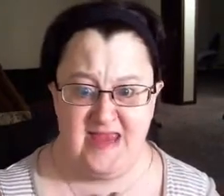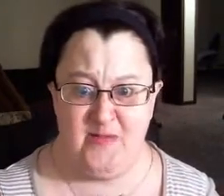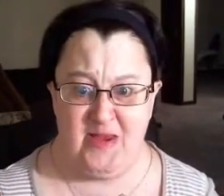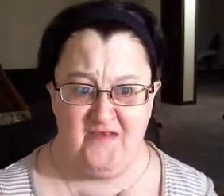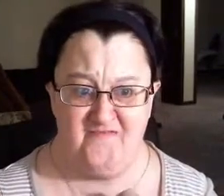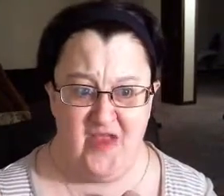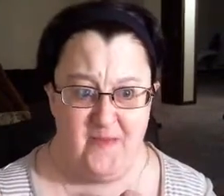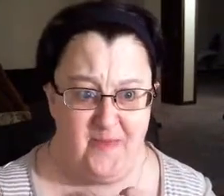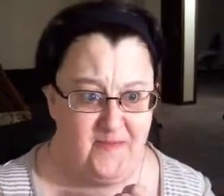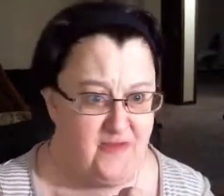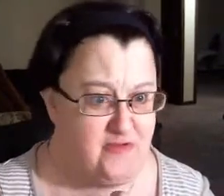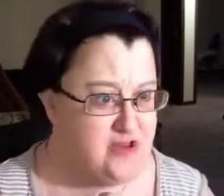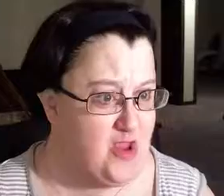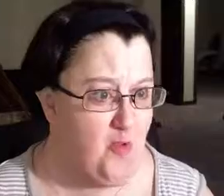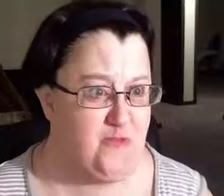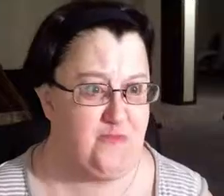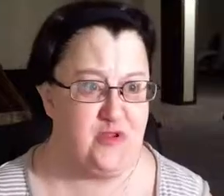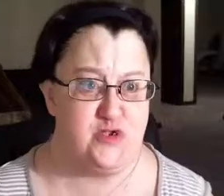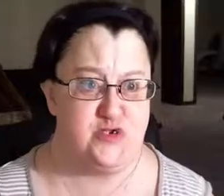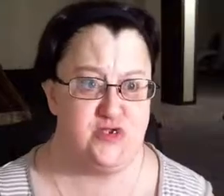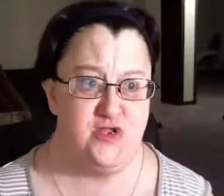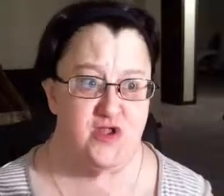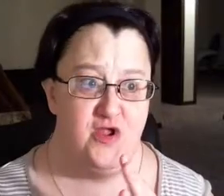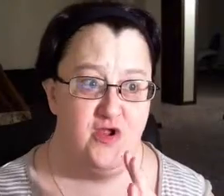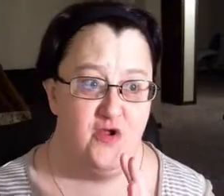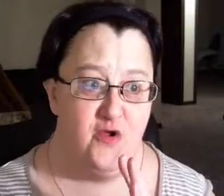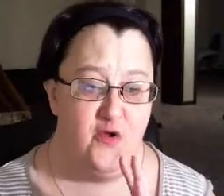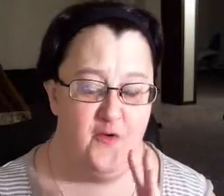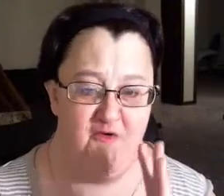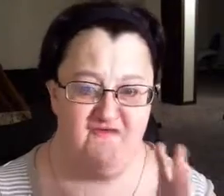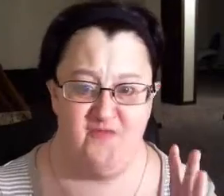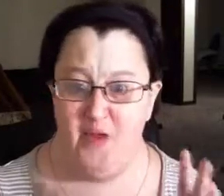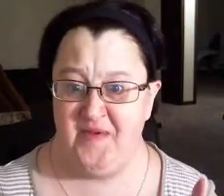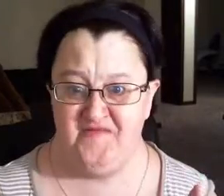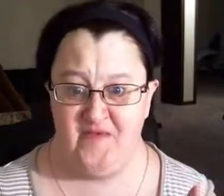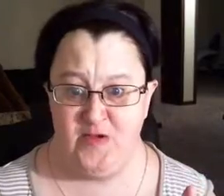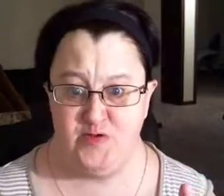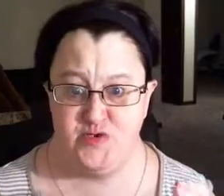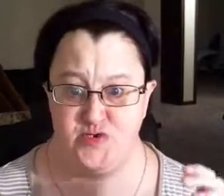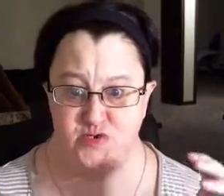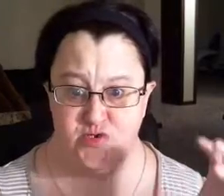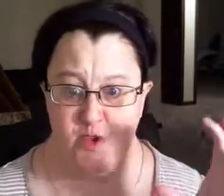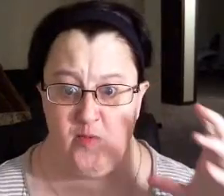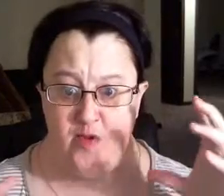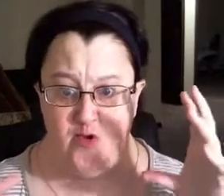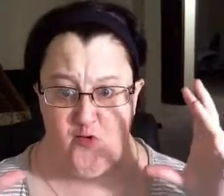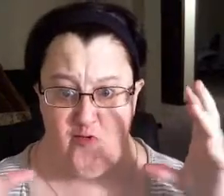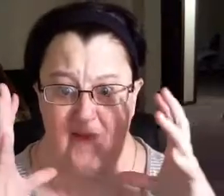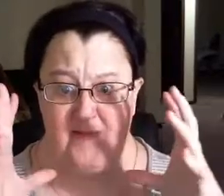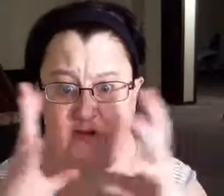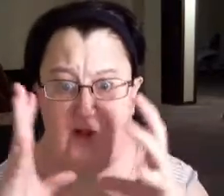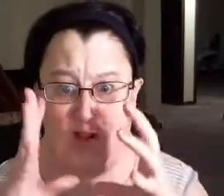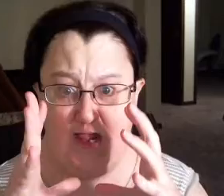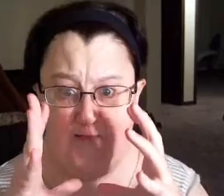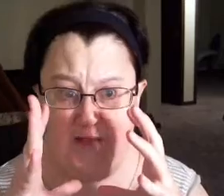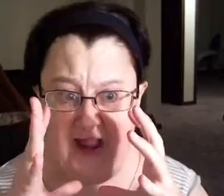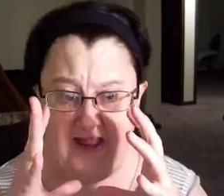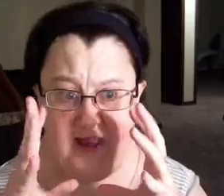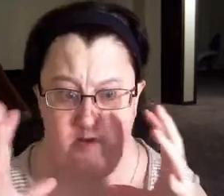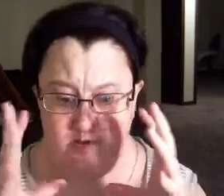see what i can find but pinterest has always been just overwhelming for me there's just so much crammed into a little space you're